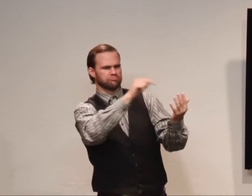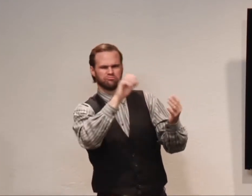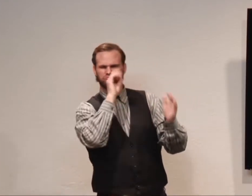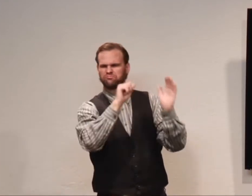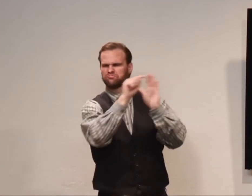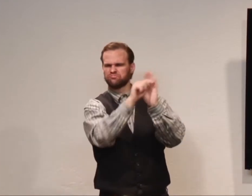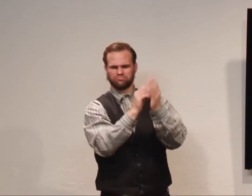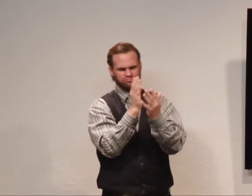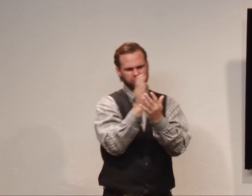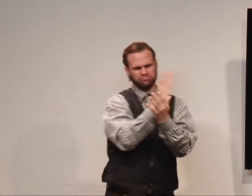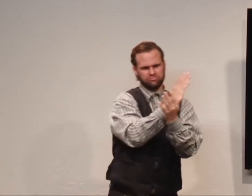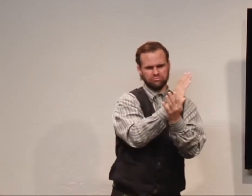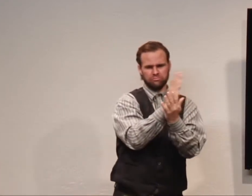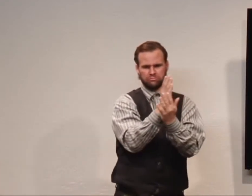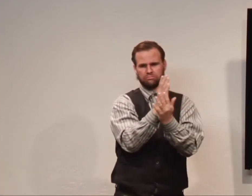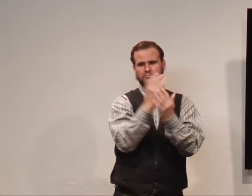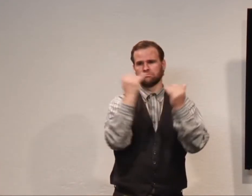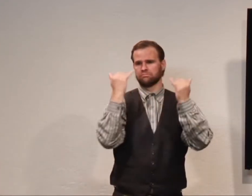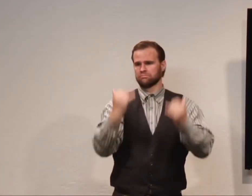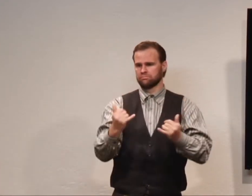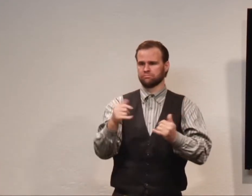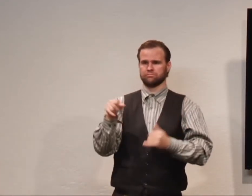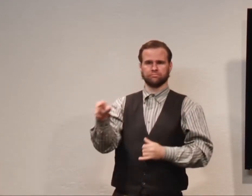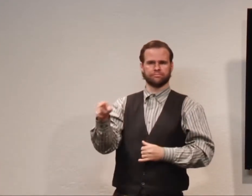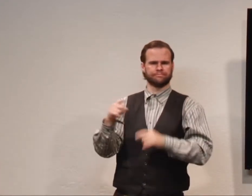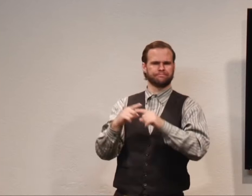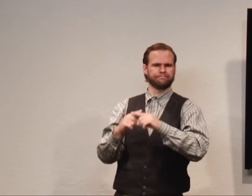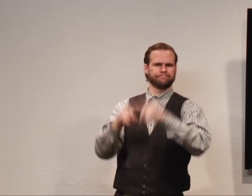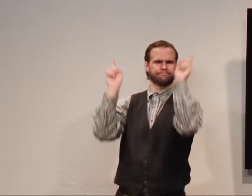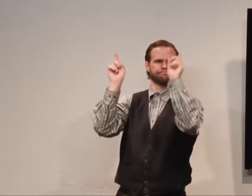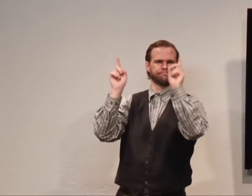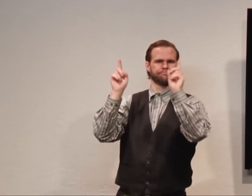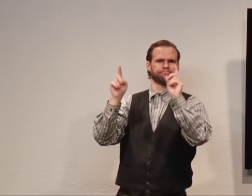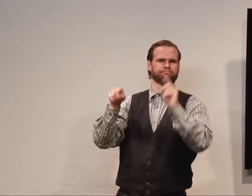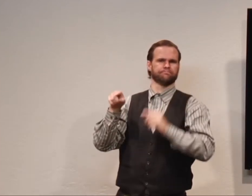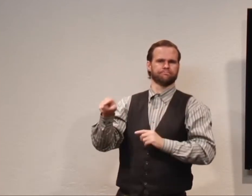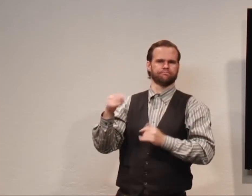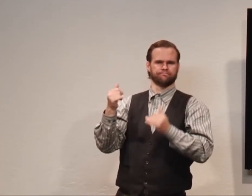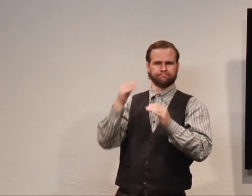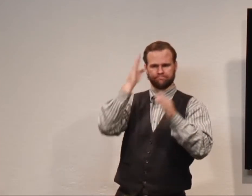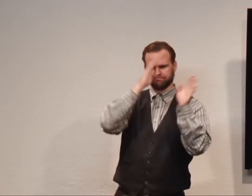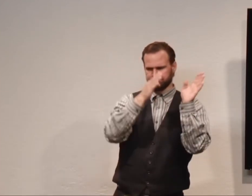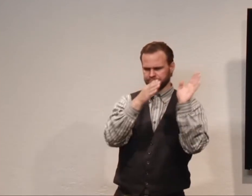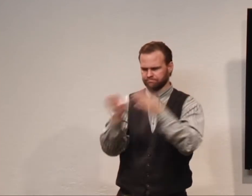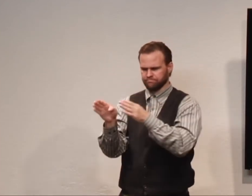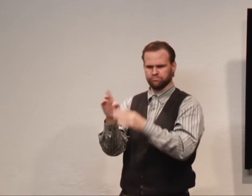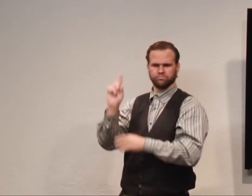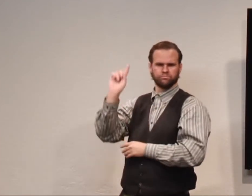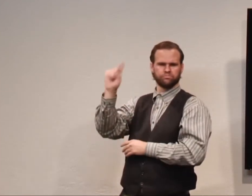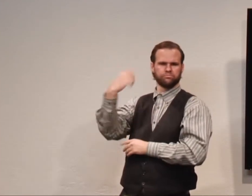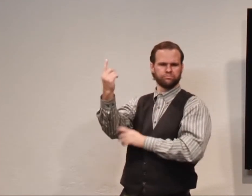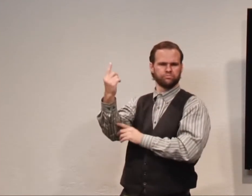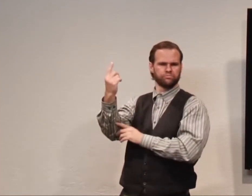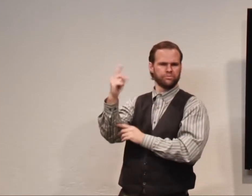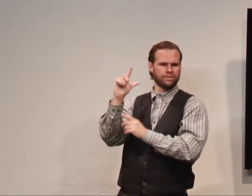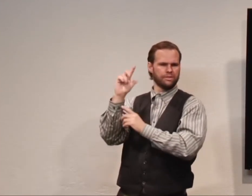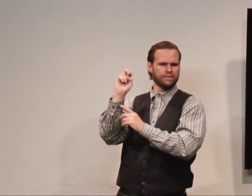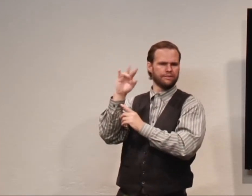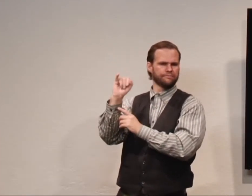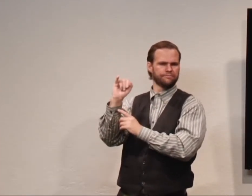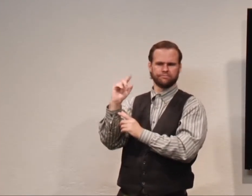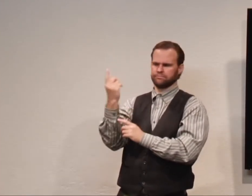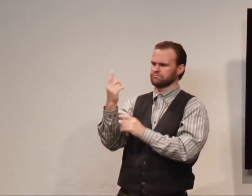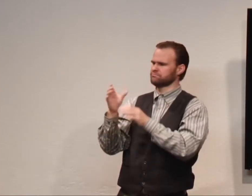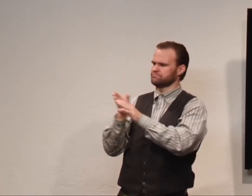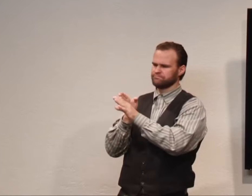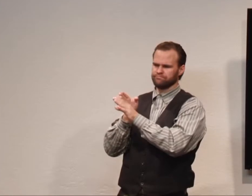was to be limited to the tribe of Levi. But we see that all of these priests and all of this